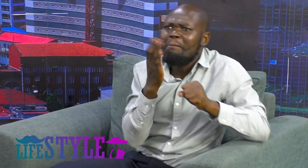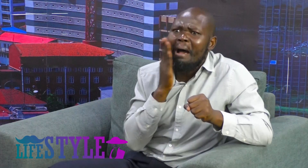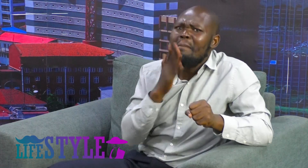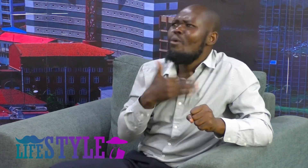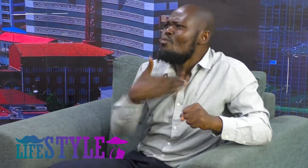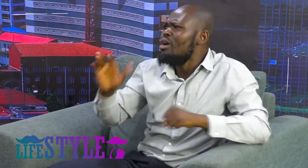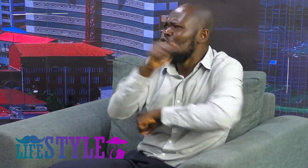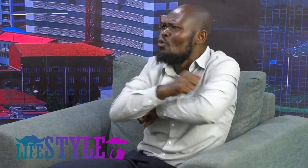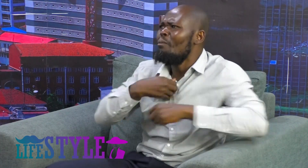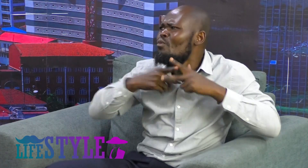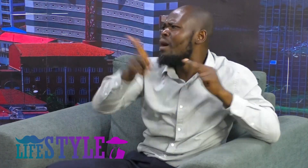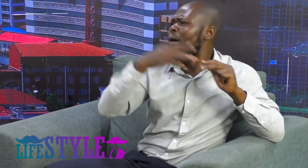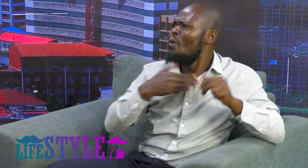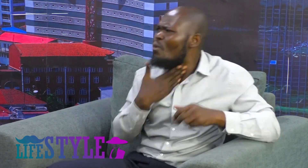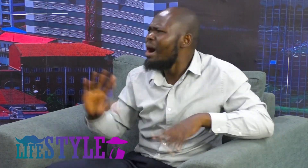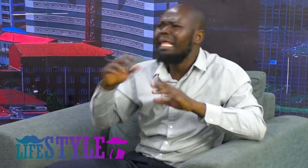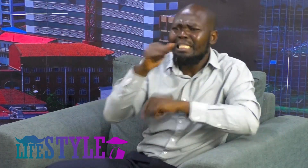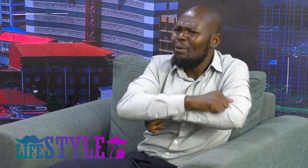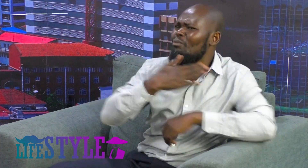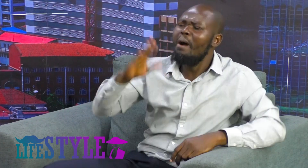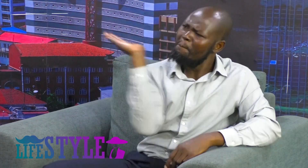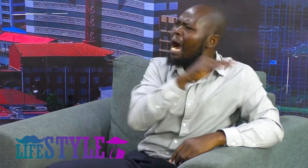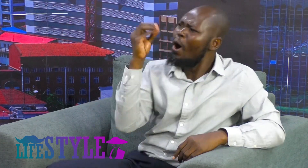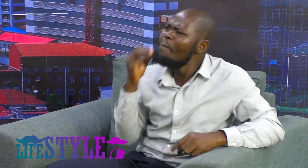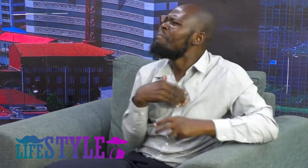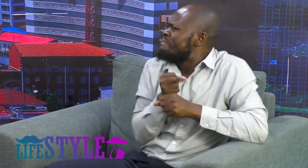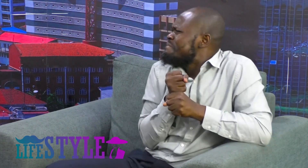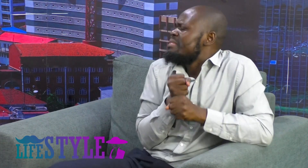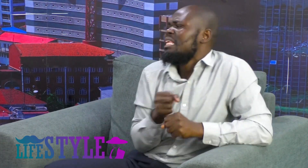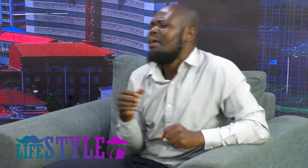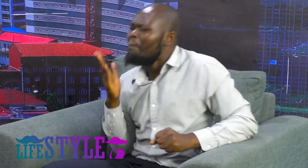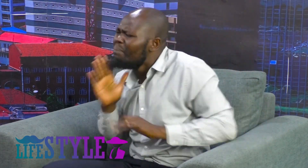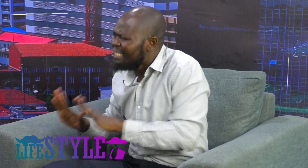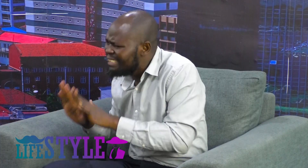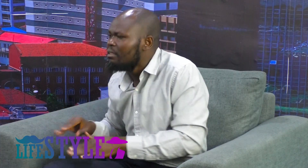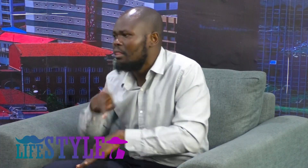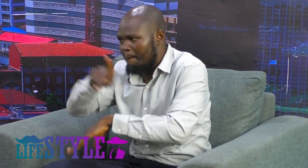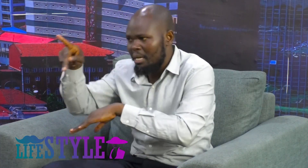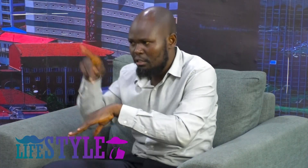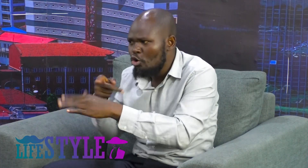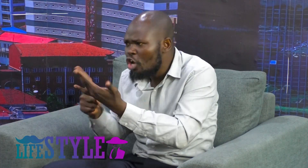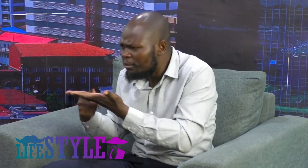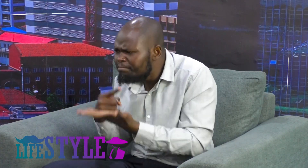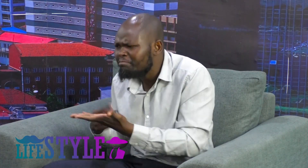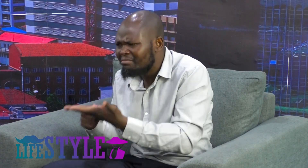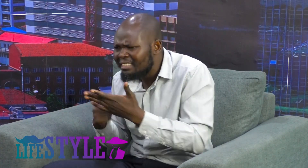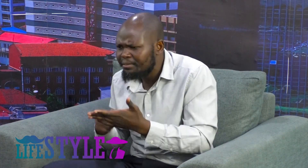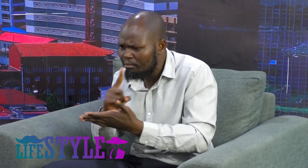and then now I moved to a different school for the deaf. I didn't want that school. I wanted to go back because there I used to see some people